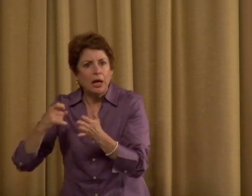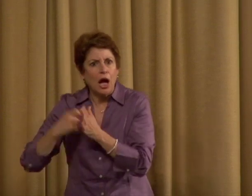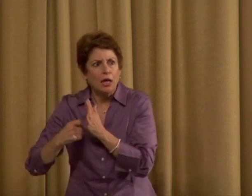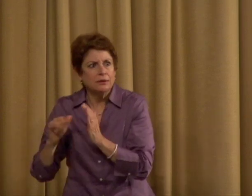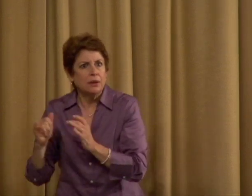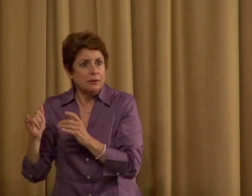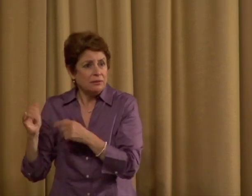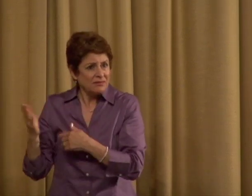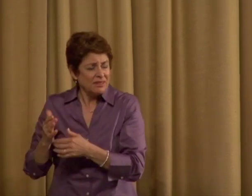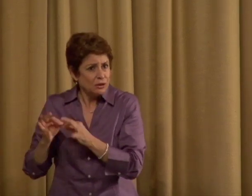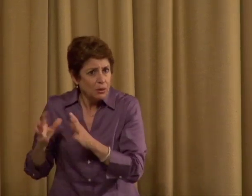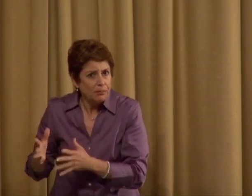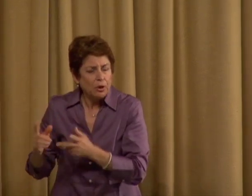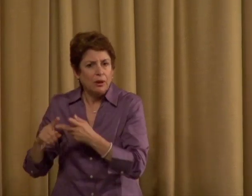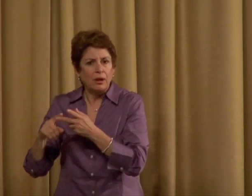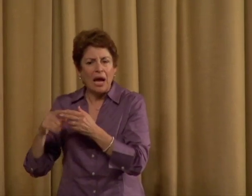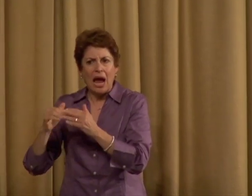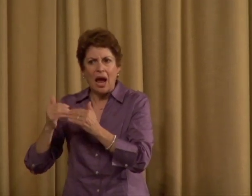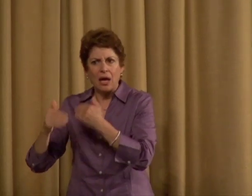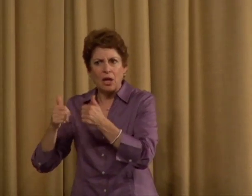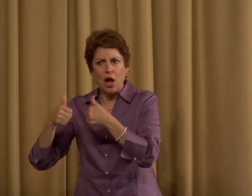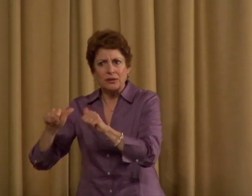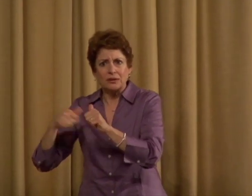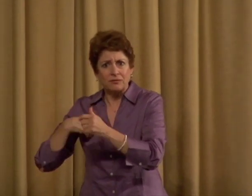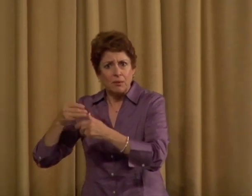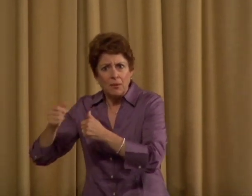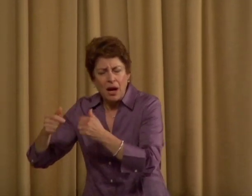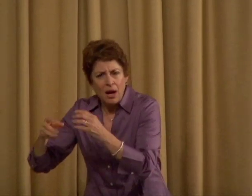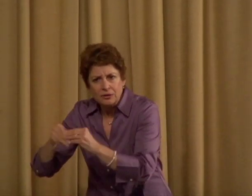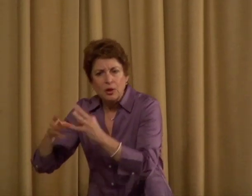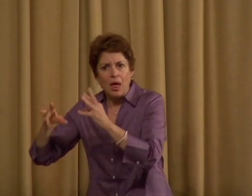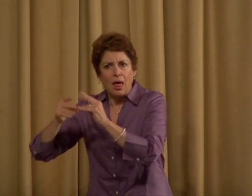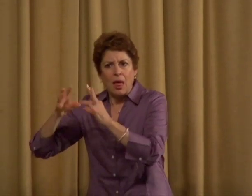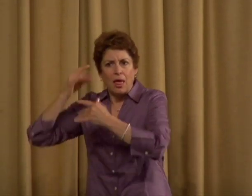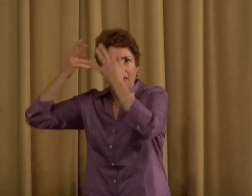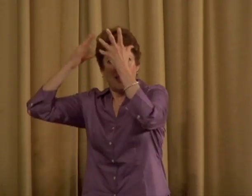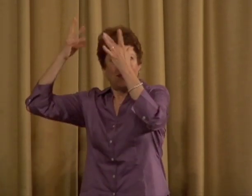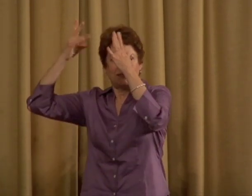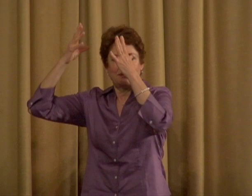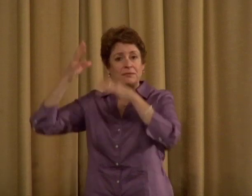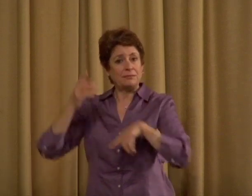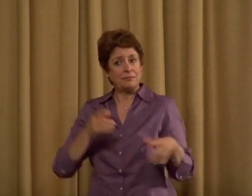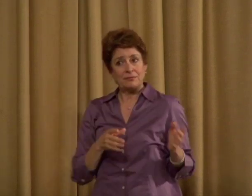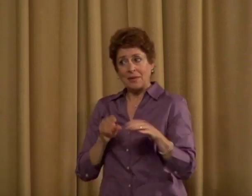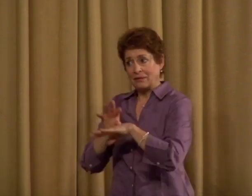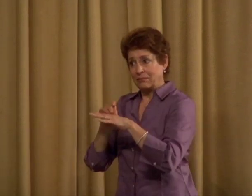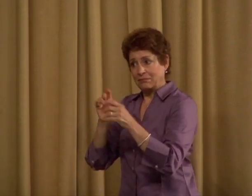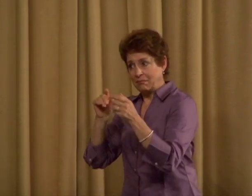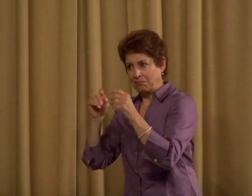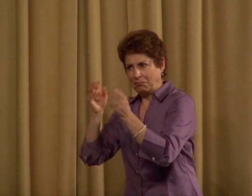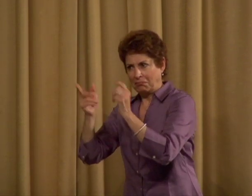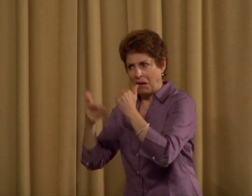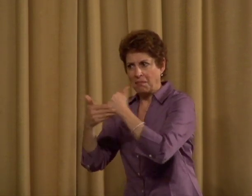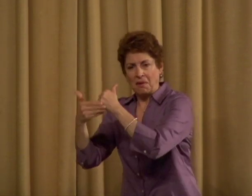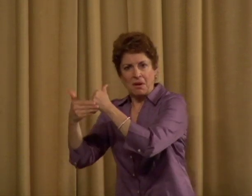because of costs of having an interpreter and auditioning. And so even